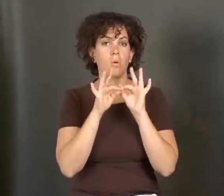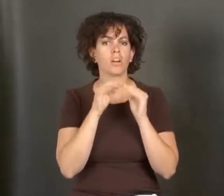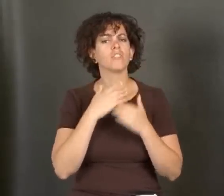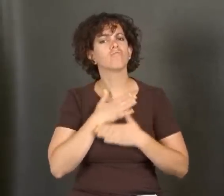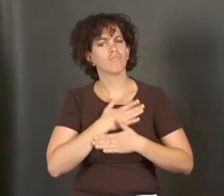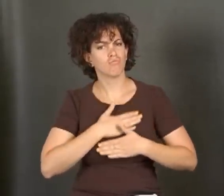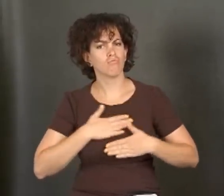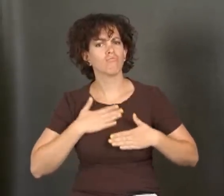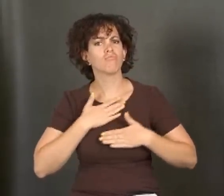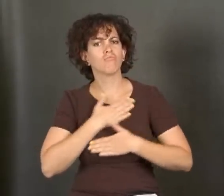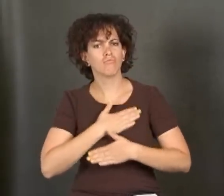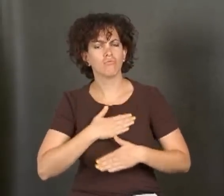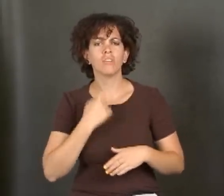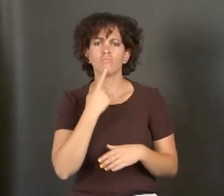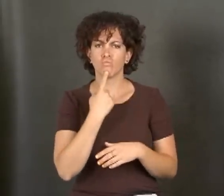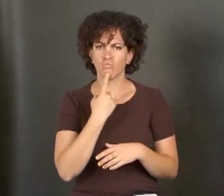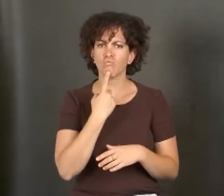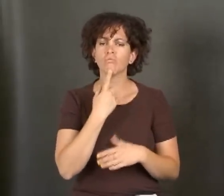It's important that you show your facial expression.